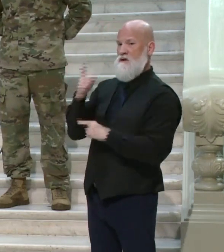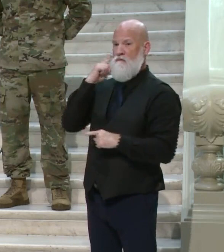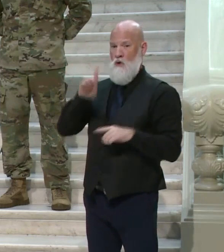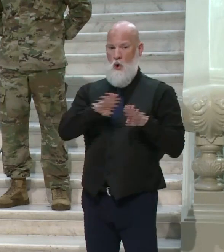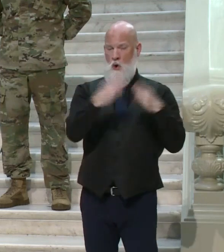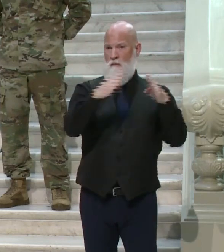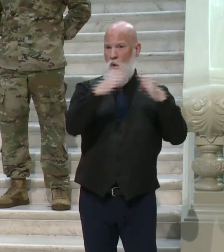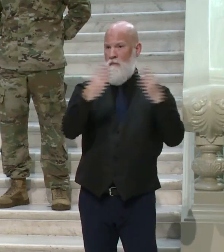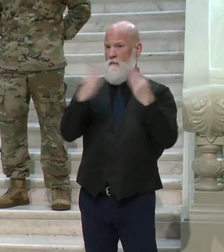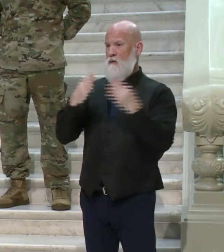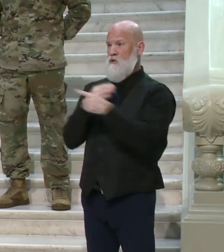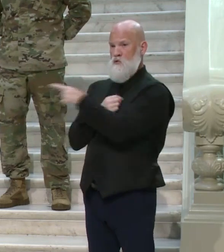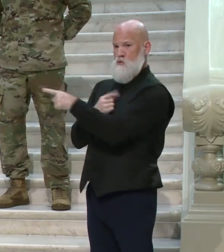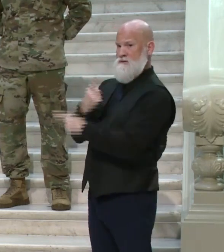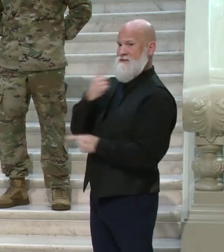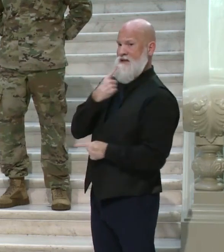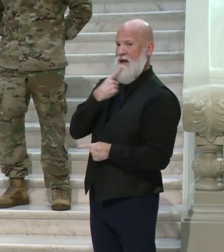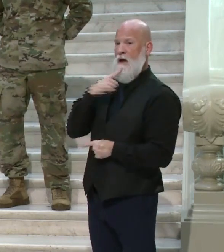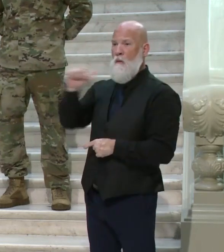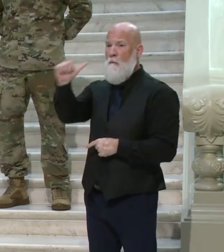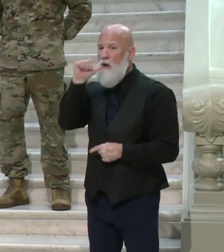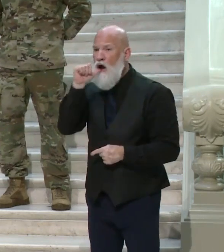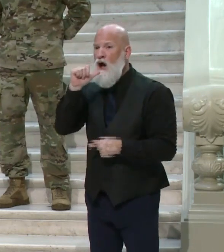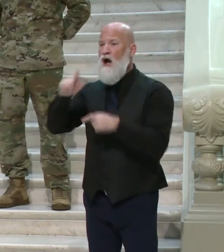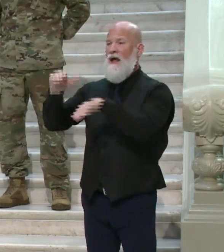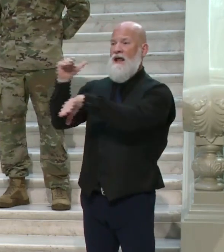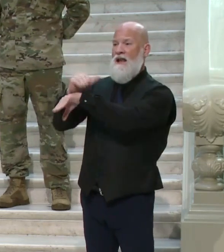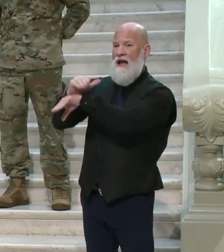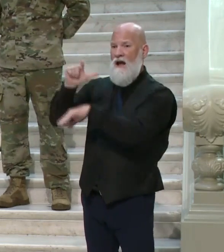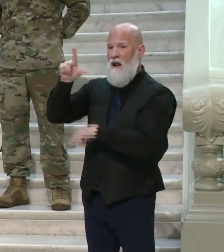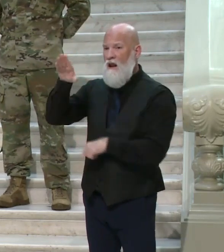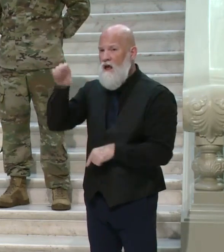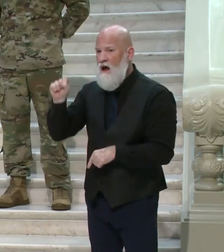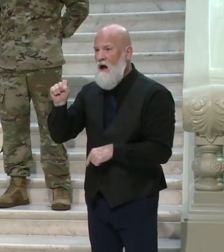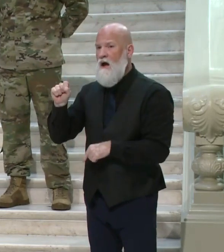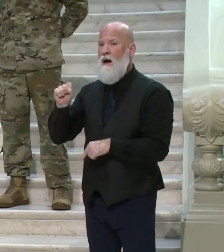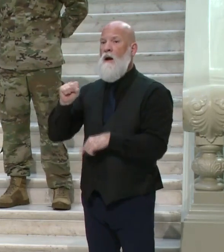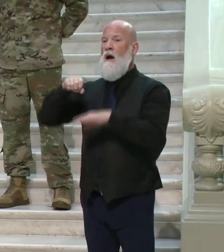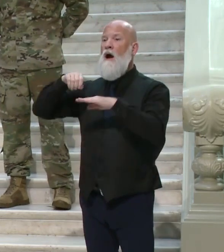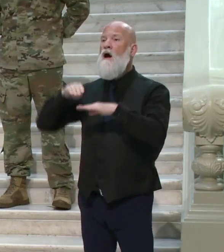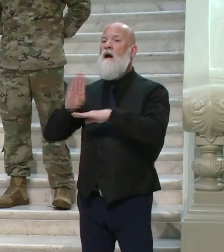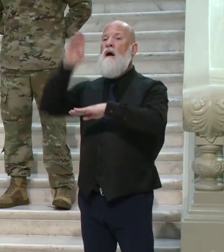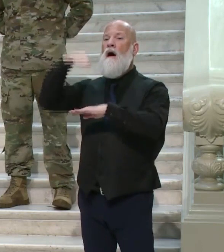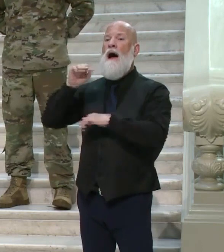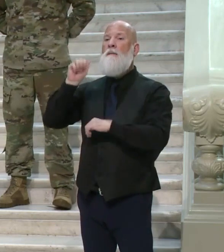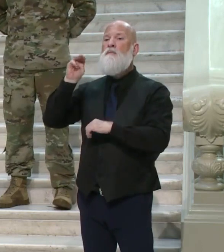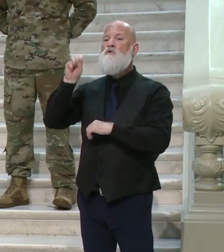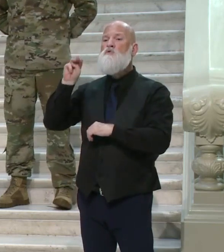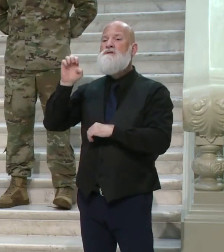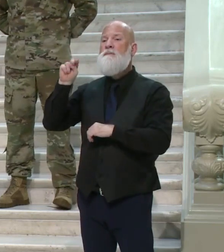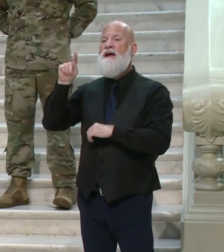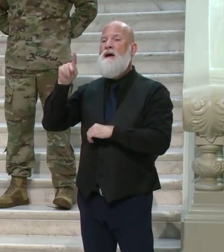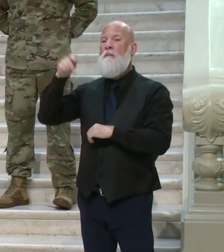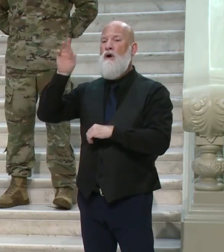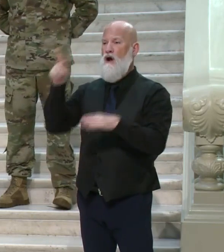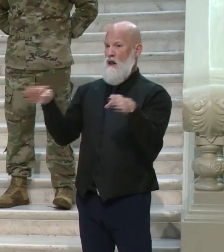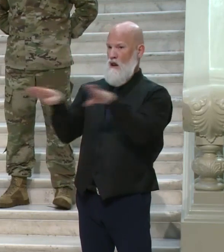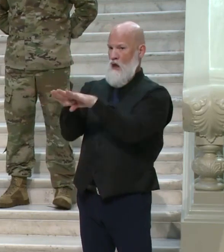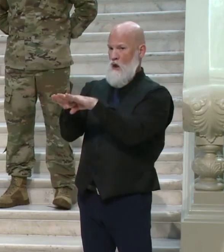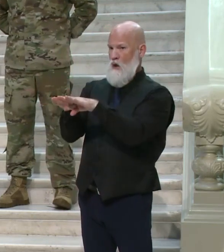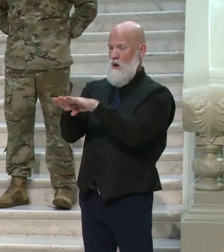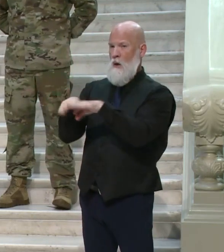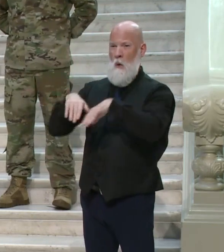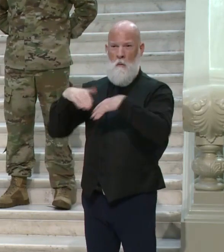about bars and nightclubs and amusement parks staying closed. I guess